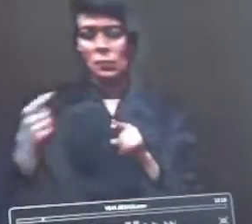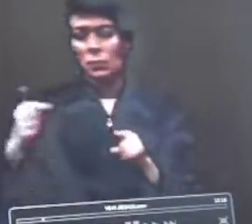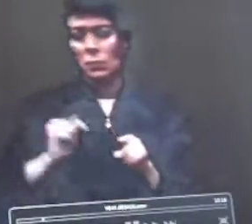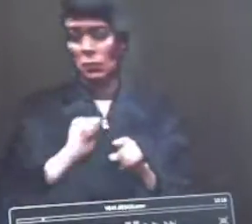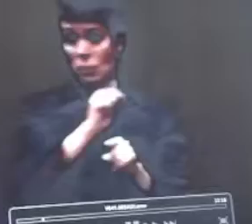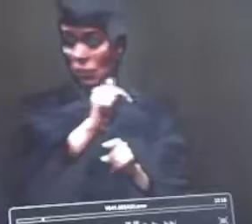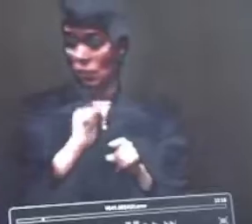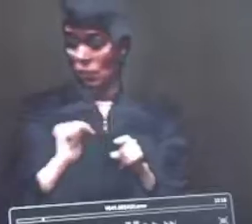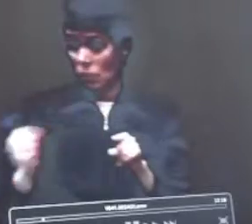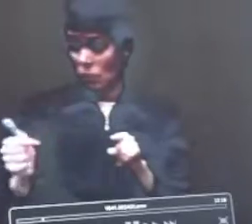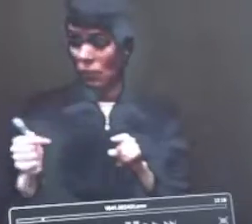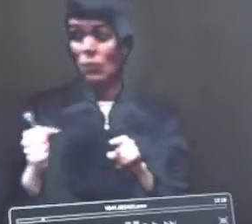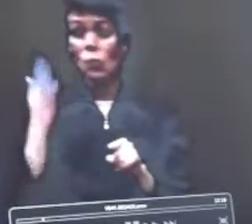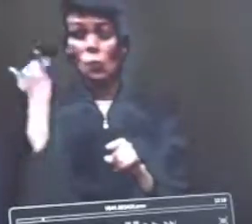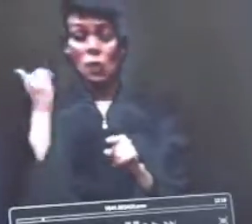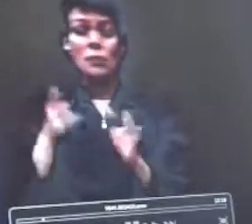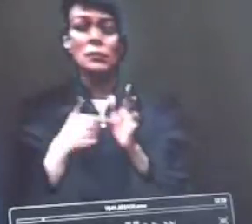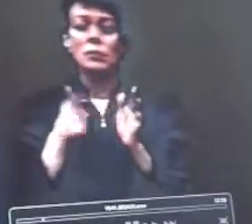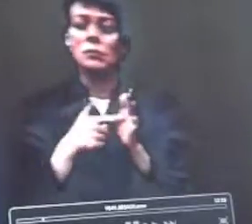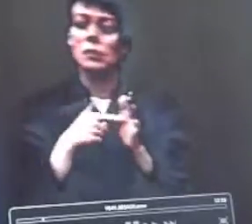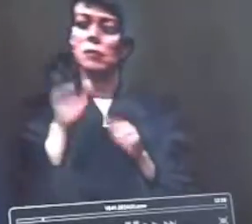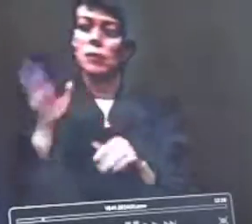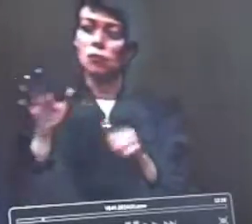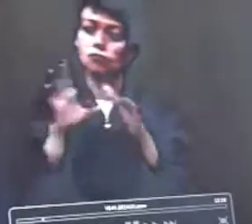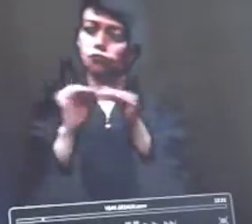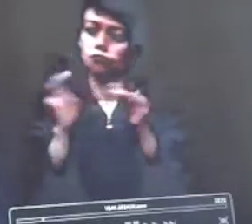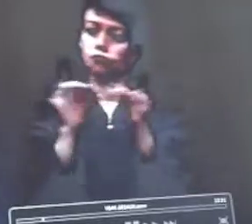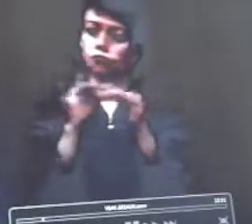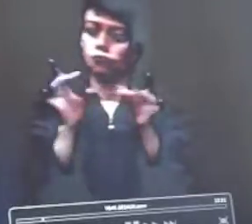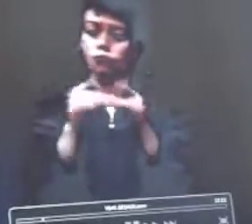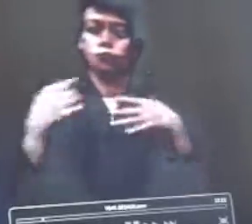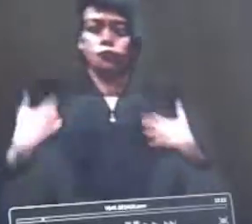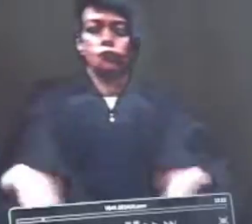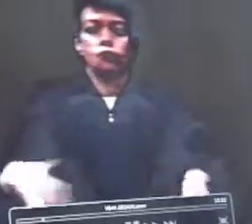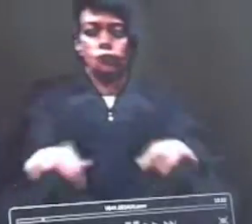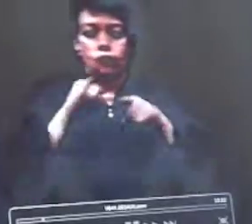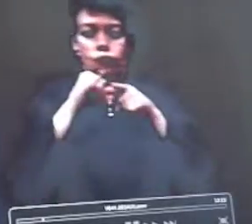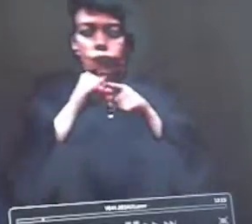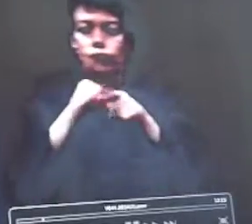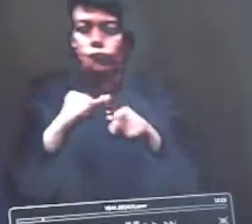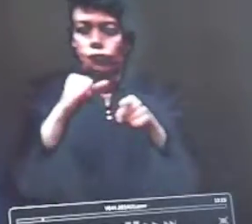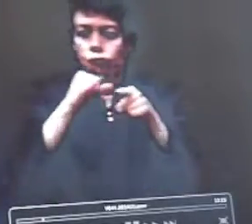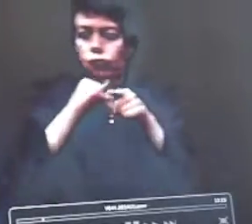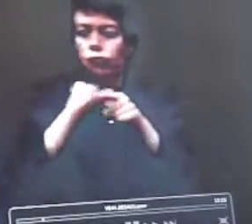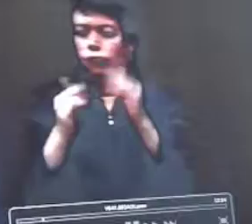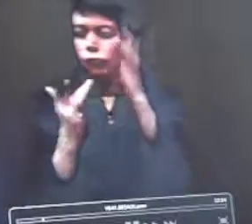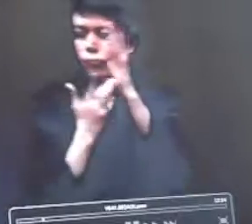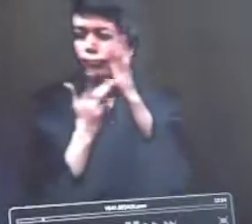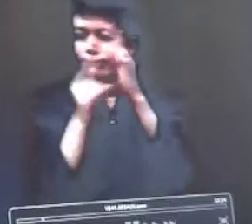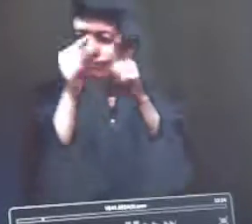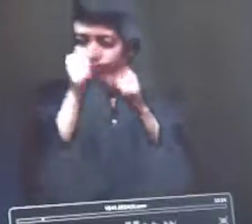you should use both consecutive and simultaneous interpreting, because sometimes there's a lot